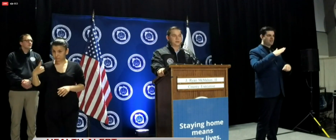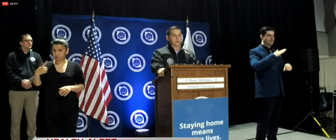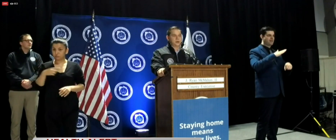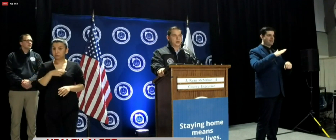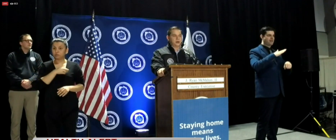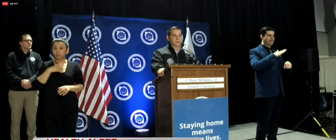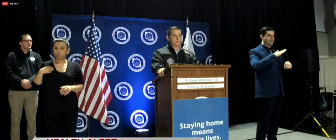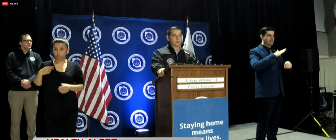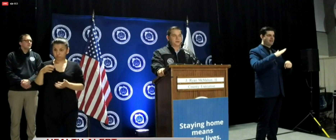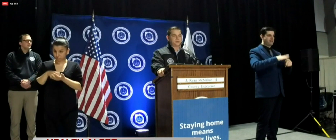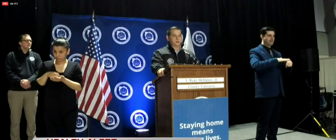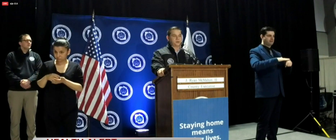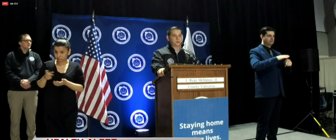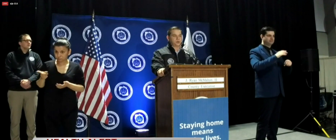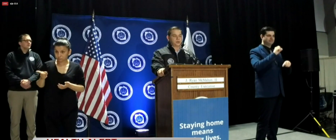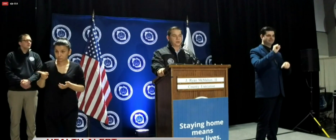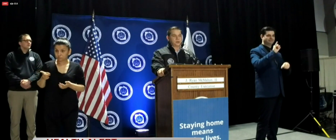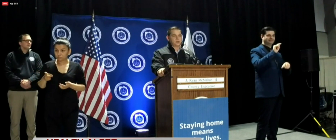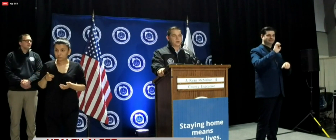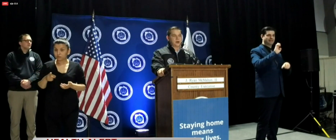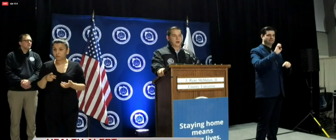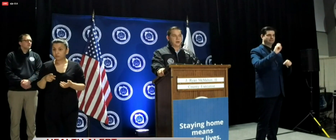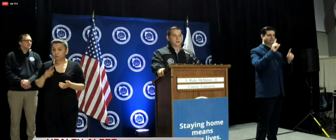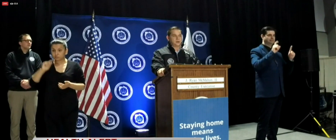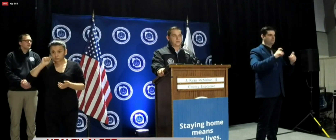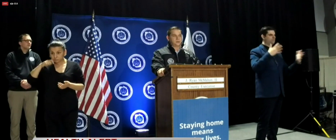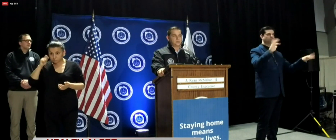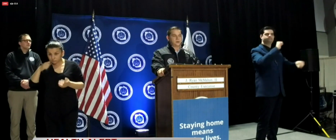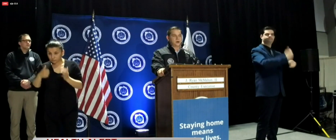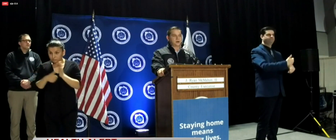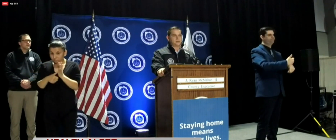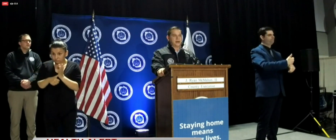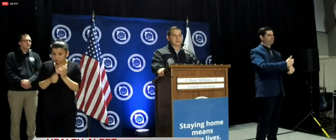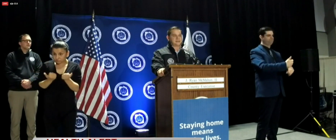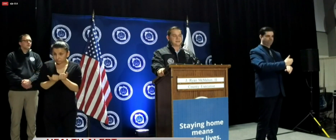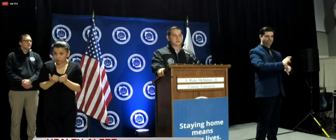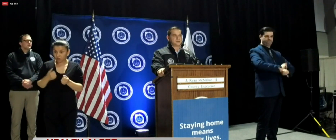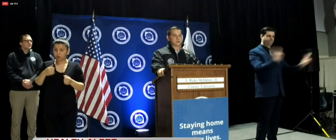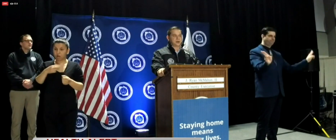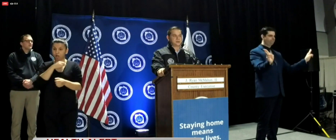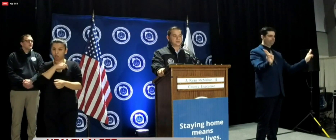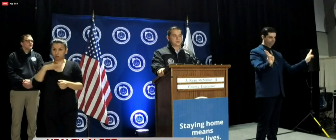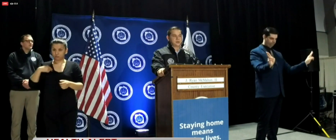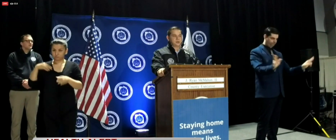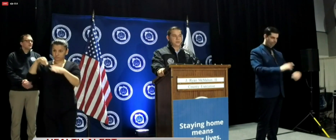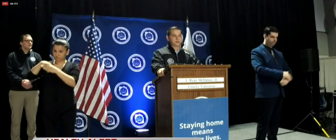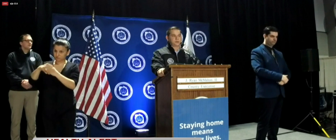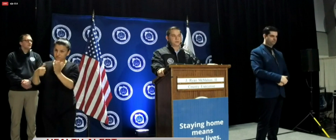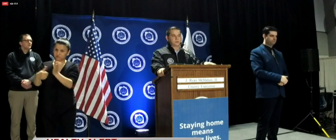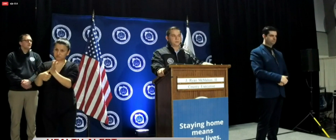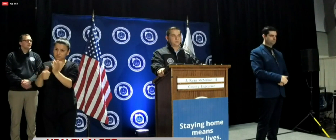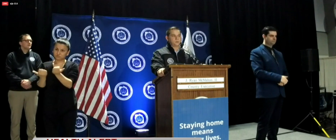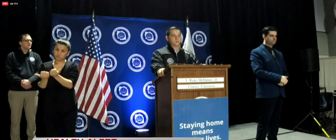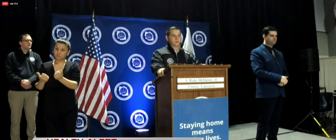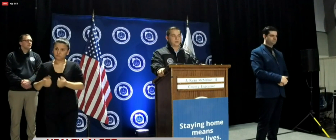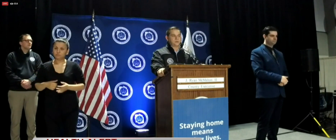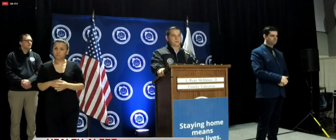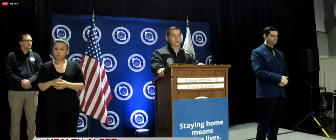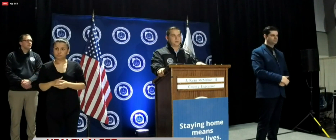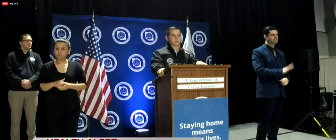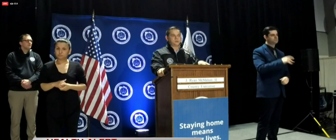big thing for the community. There are capacity constraints, but